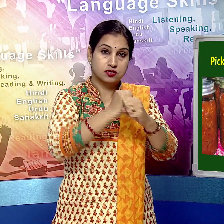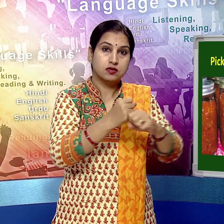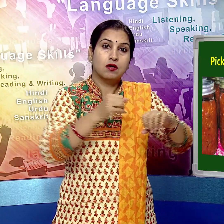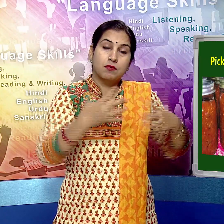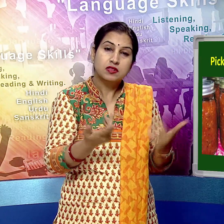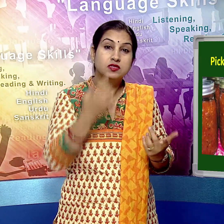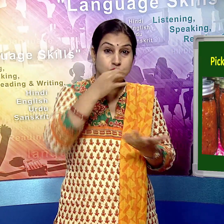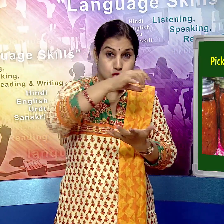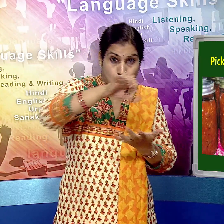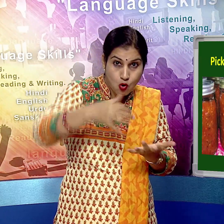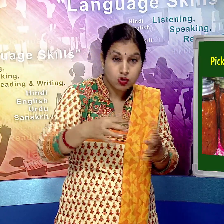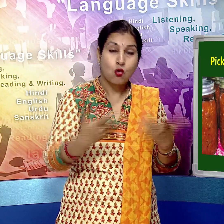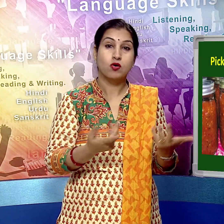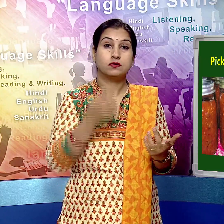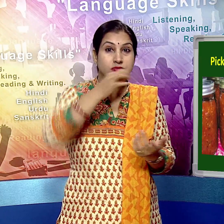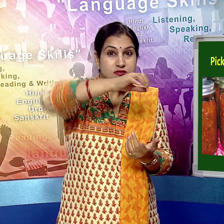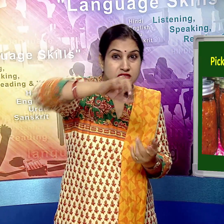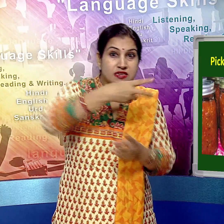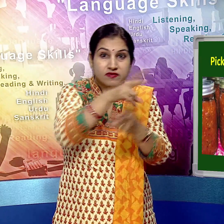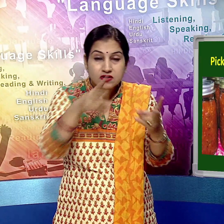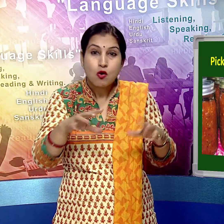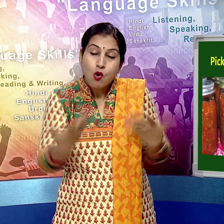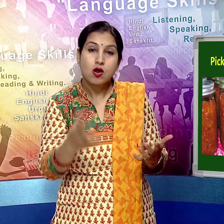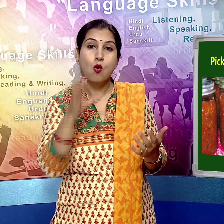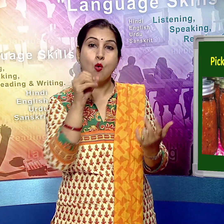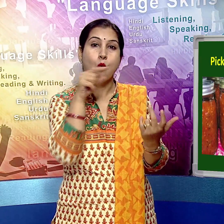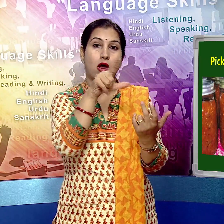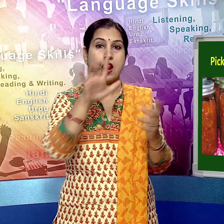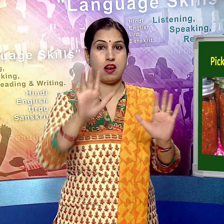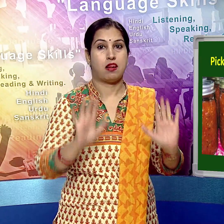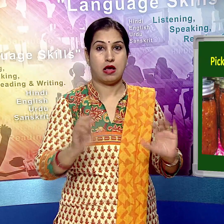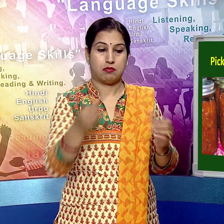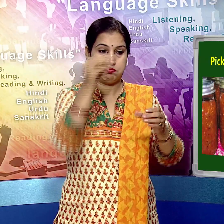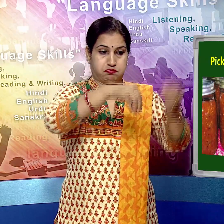spices, and or oil.